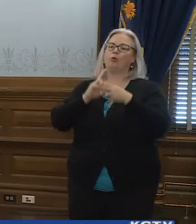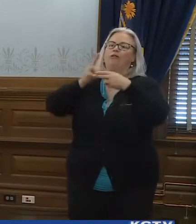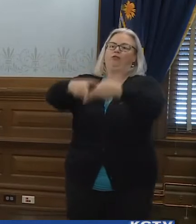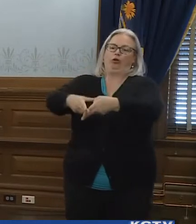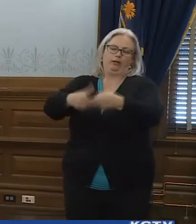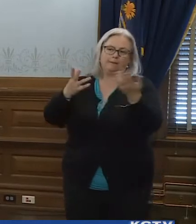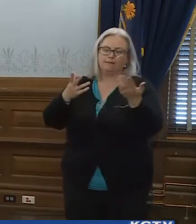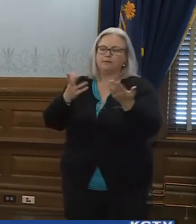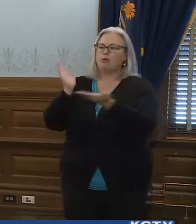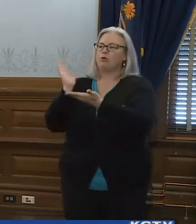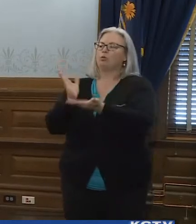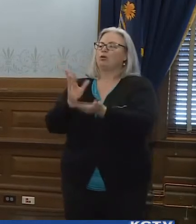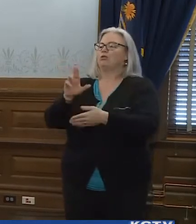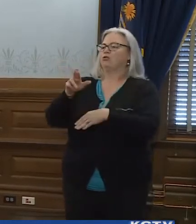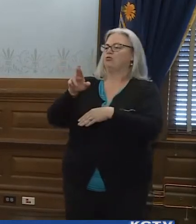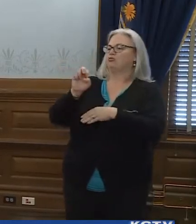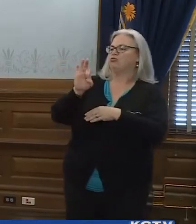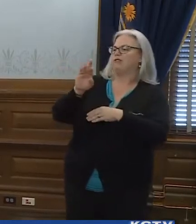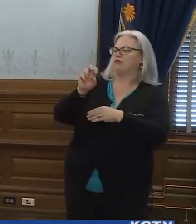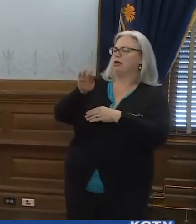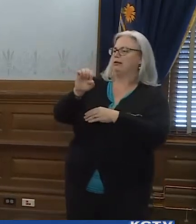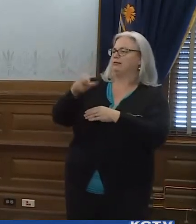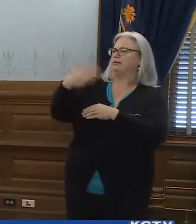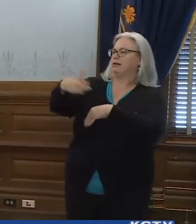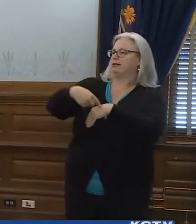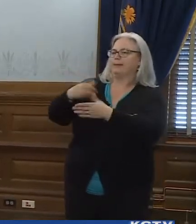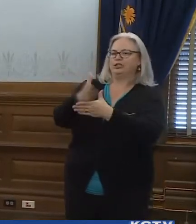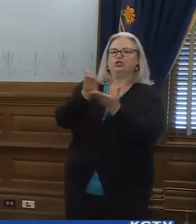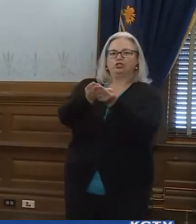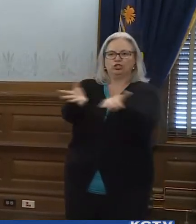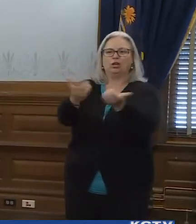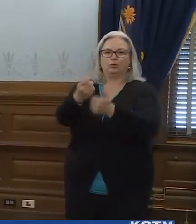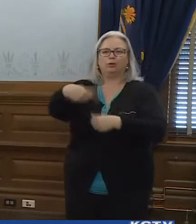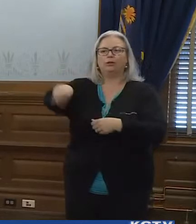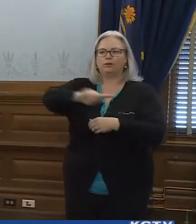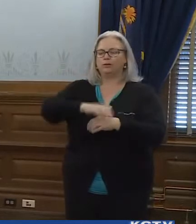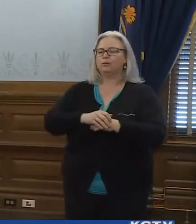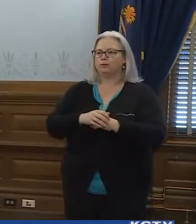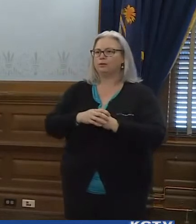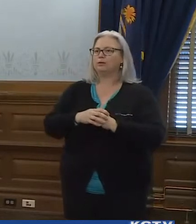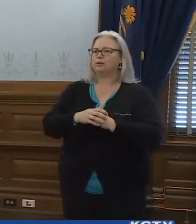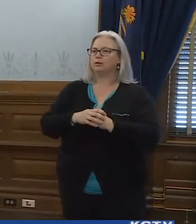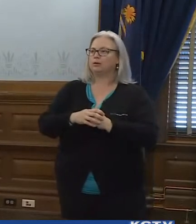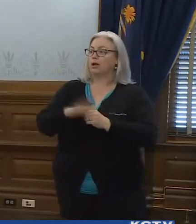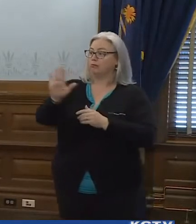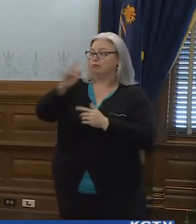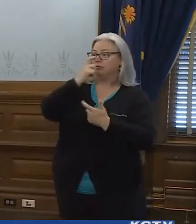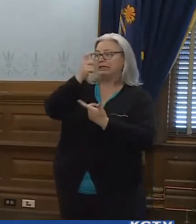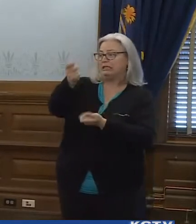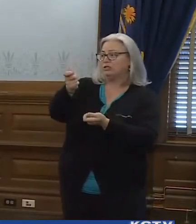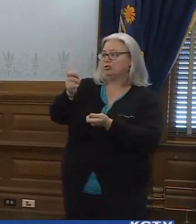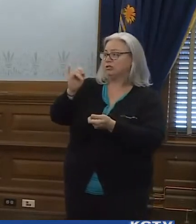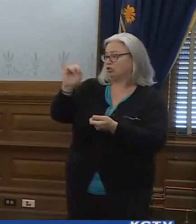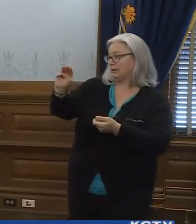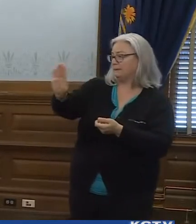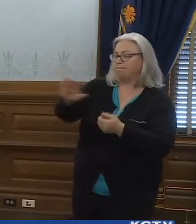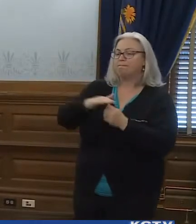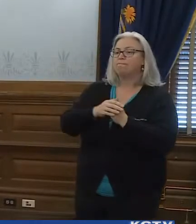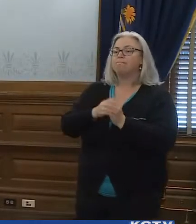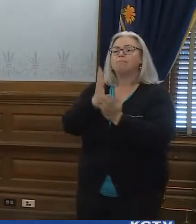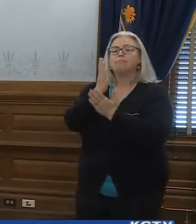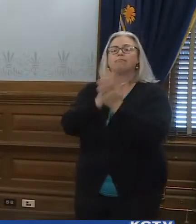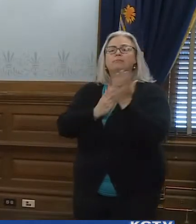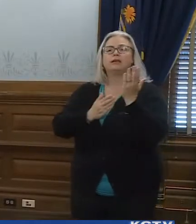commonly. I'll bring those references next time and share them with you, because And it's interesting, Jim,